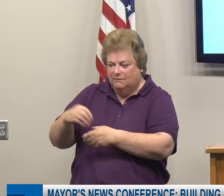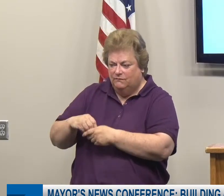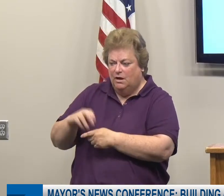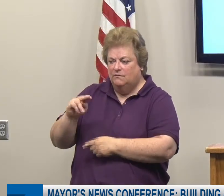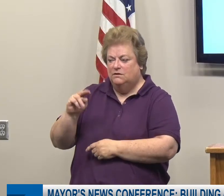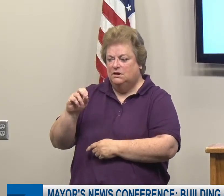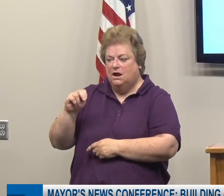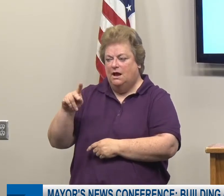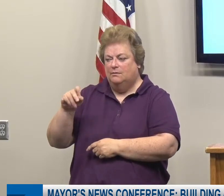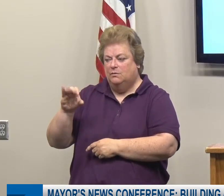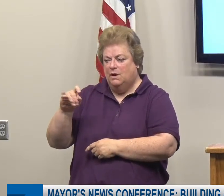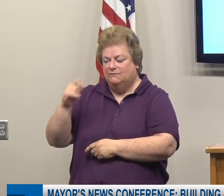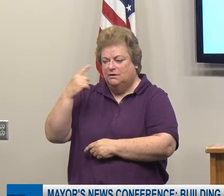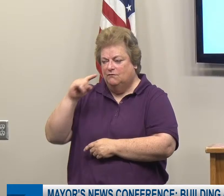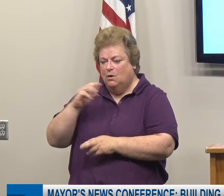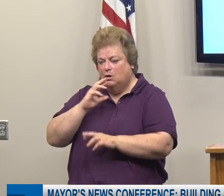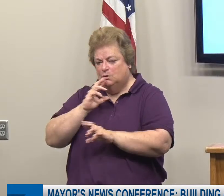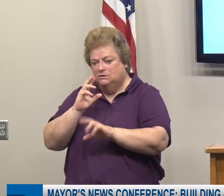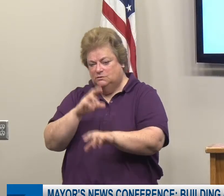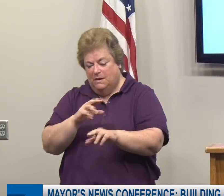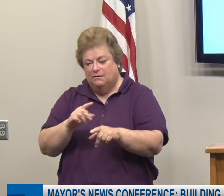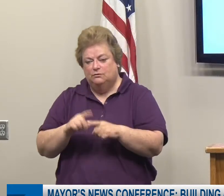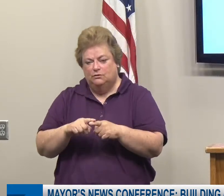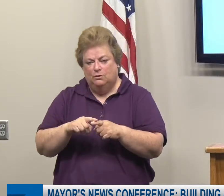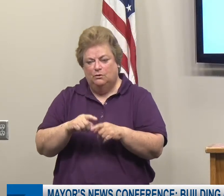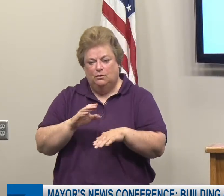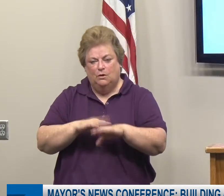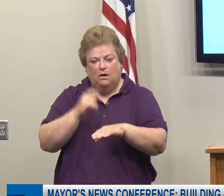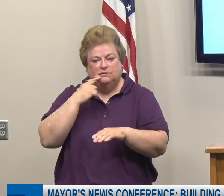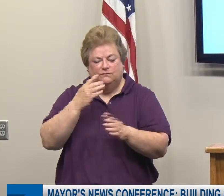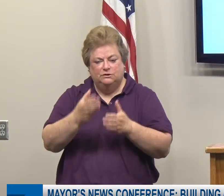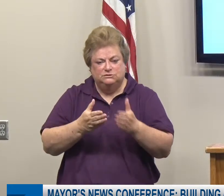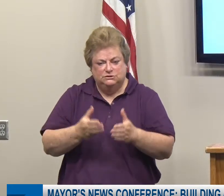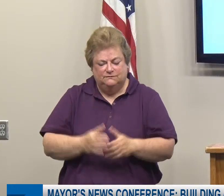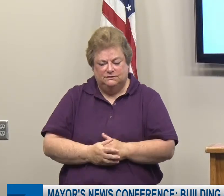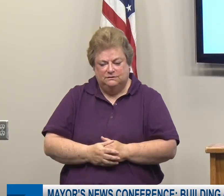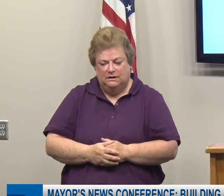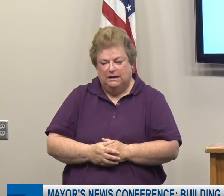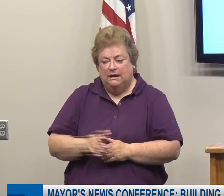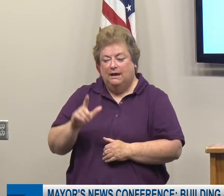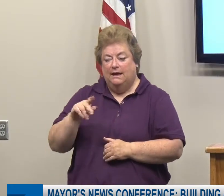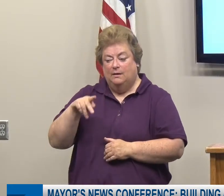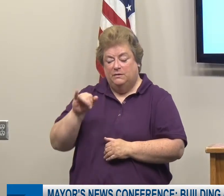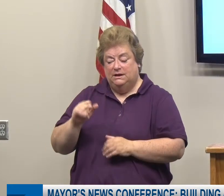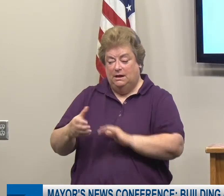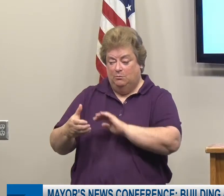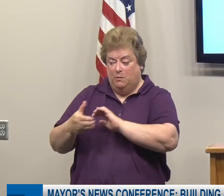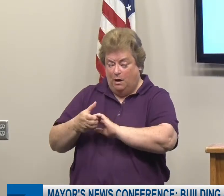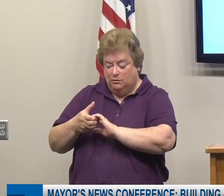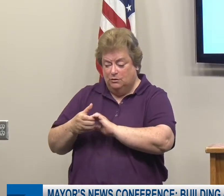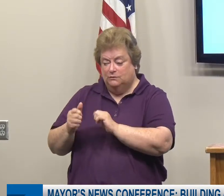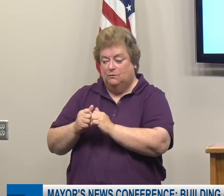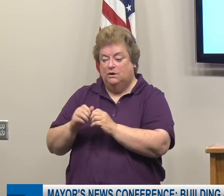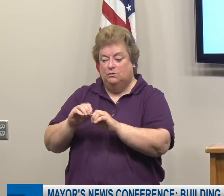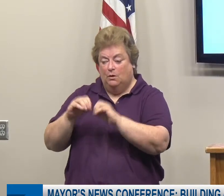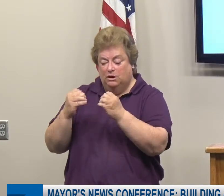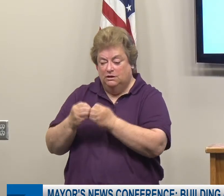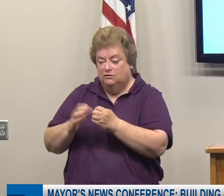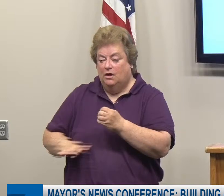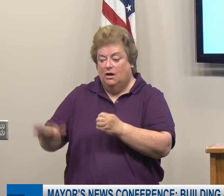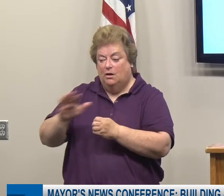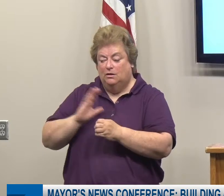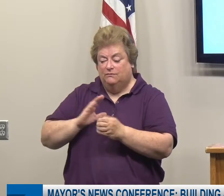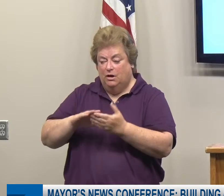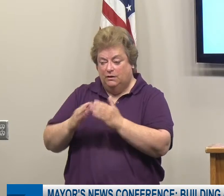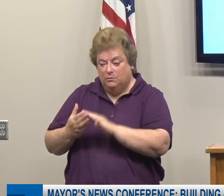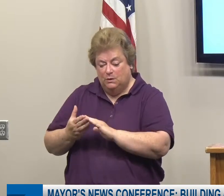service providers in response to calls for service. LPD partners extensively with organizations throughout our